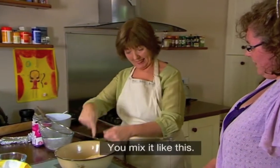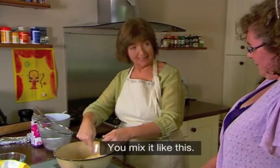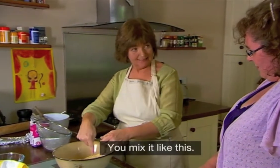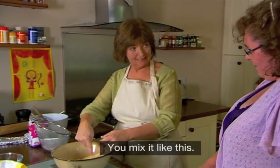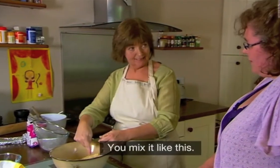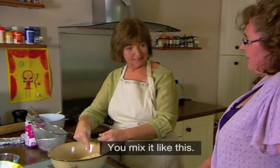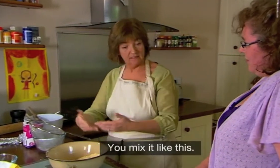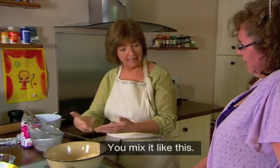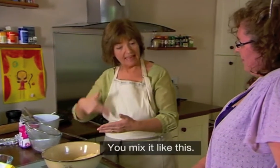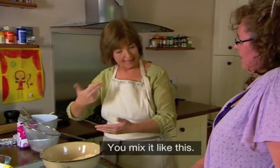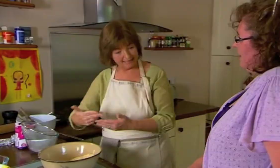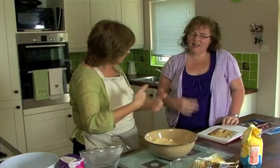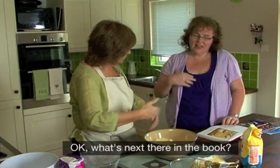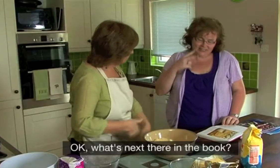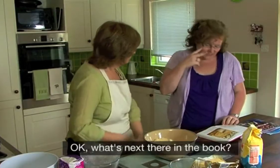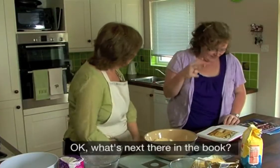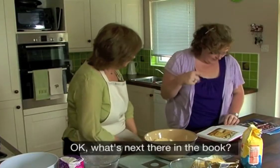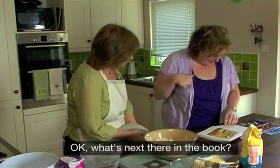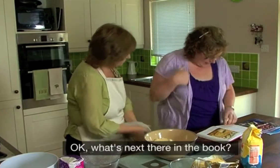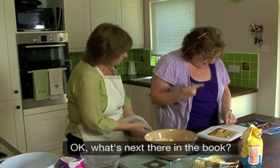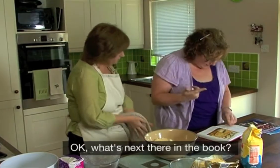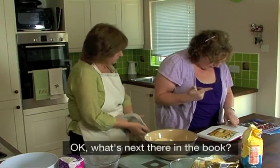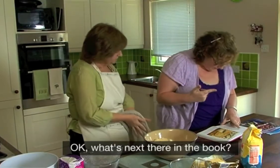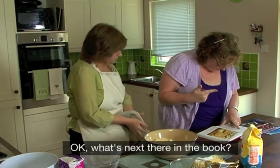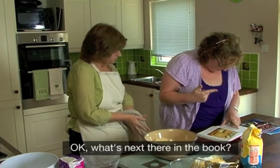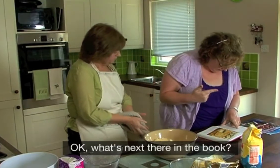You mix it like this. Okay, so what's next there in the book?